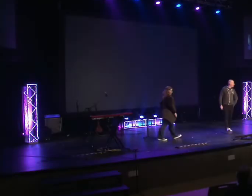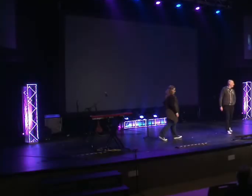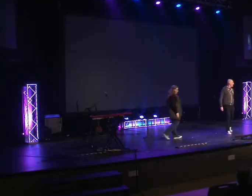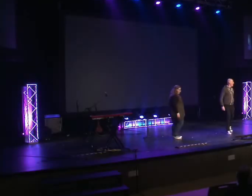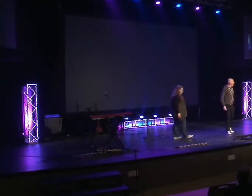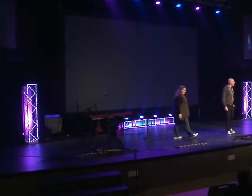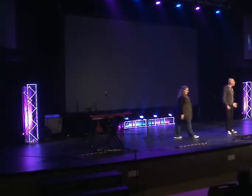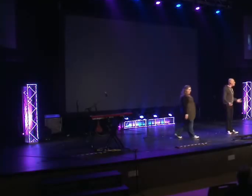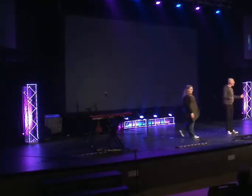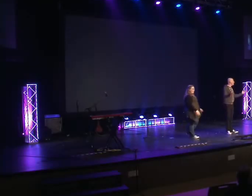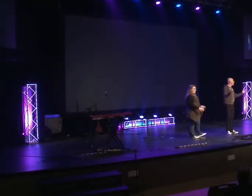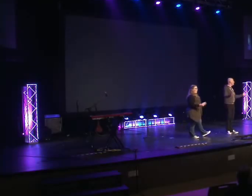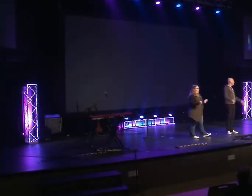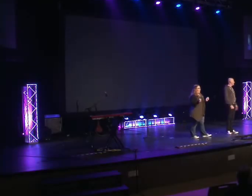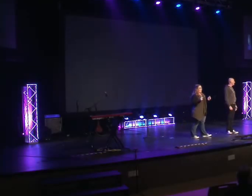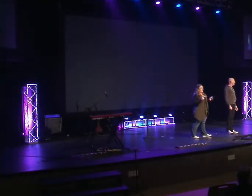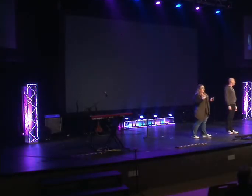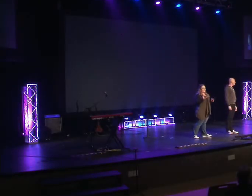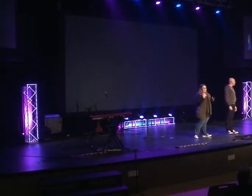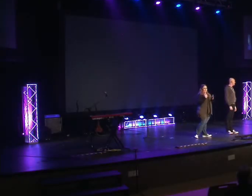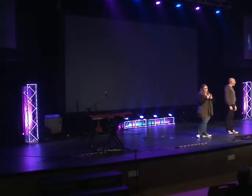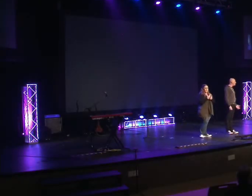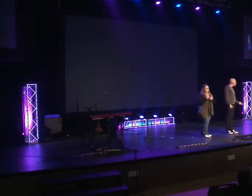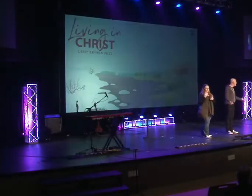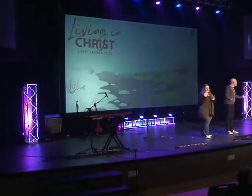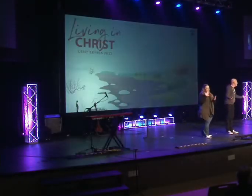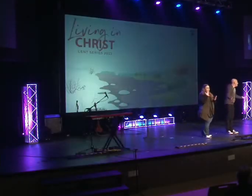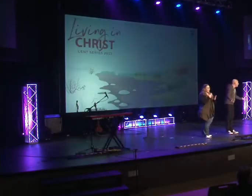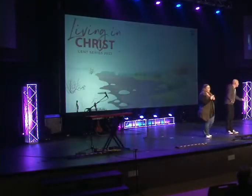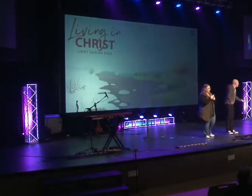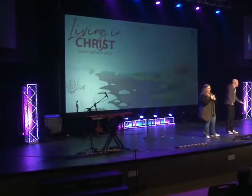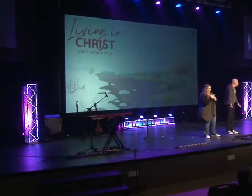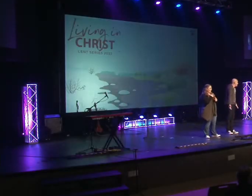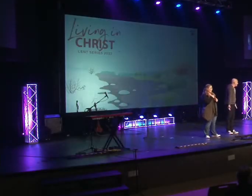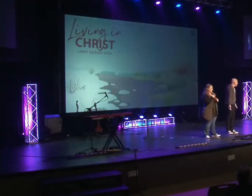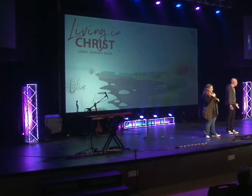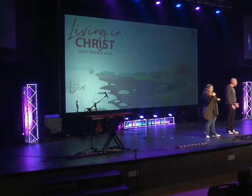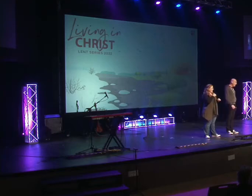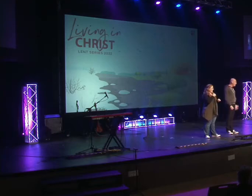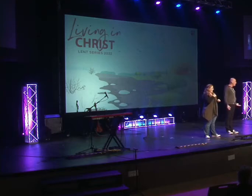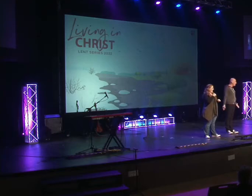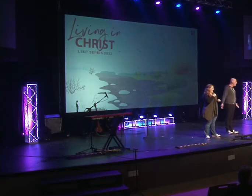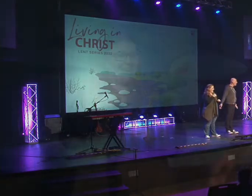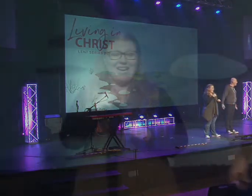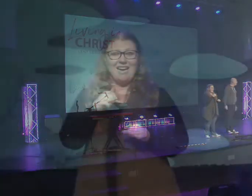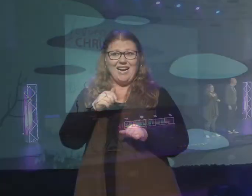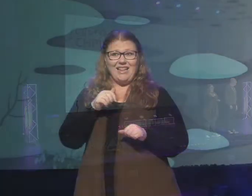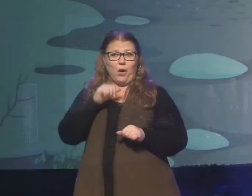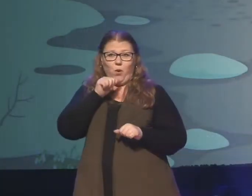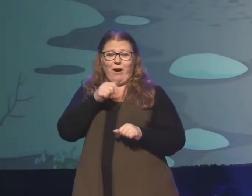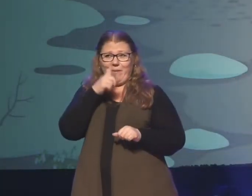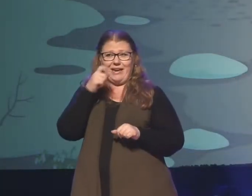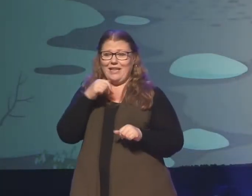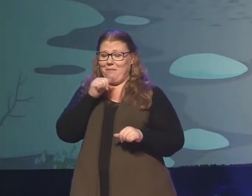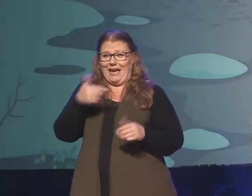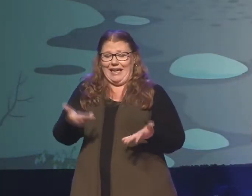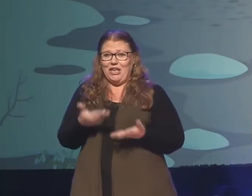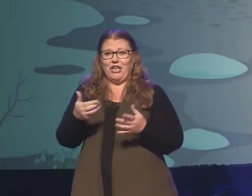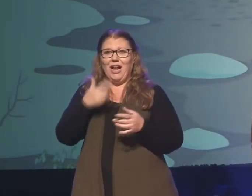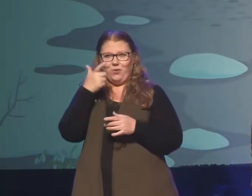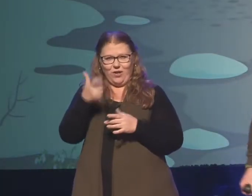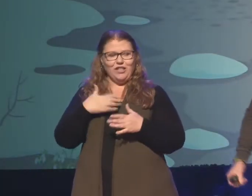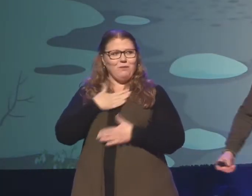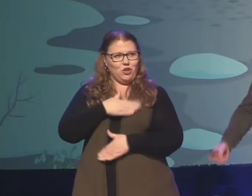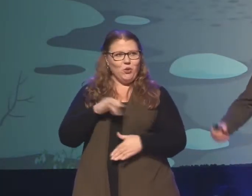right. The past 2 weeks were good. I wish I could say they weren't because I wasn't here, but man, they were great. I watched them, enjoyed